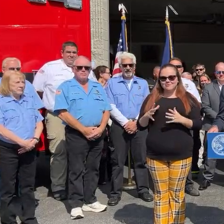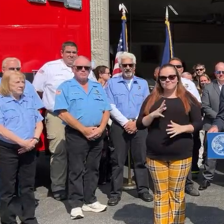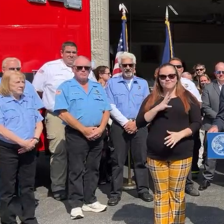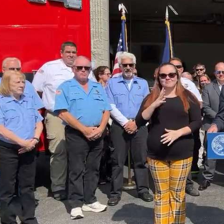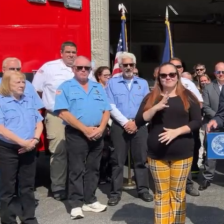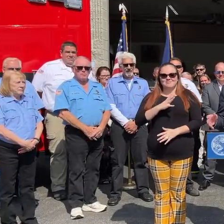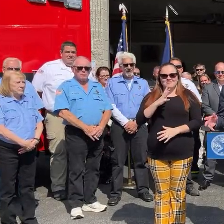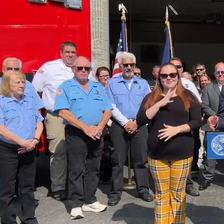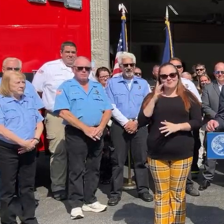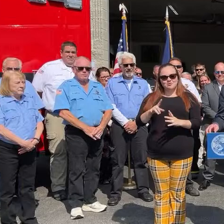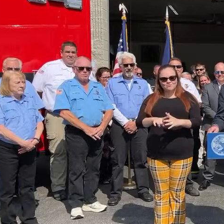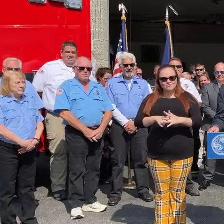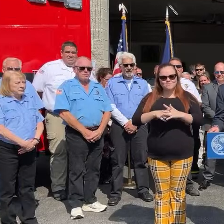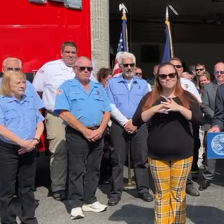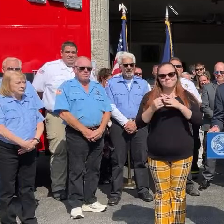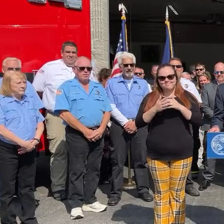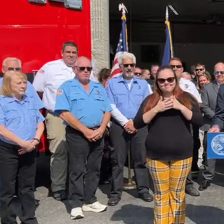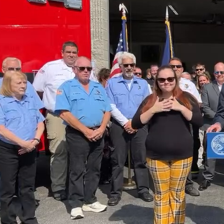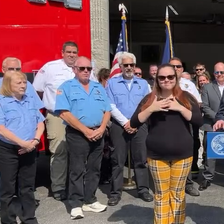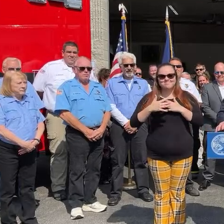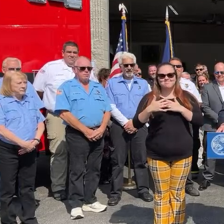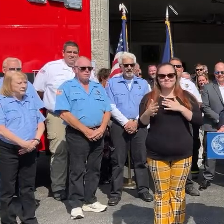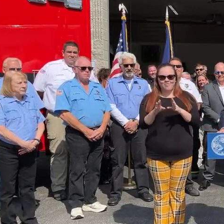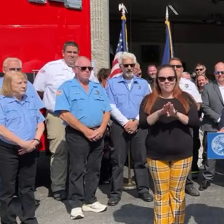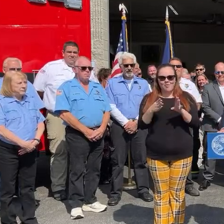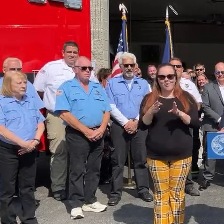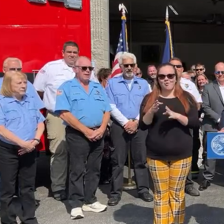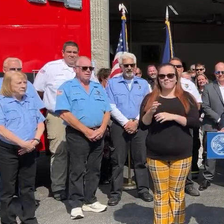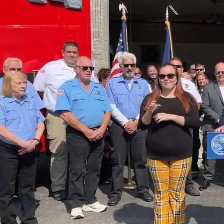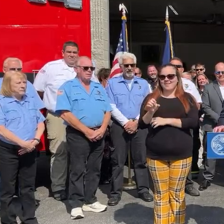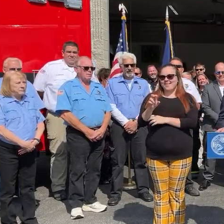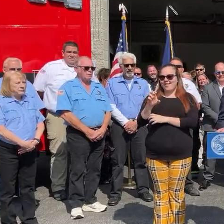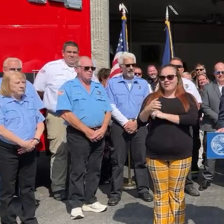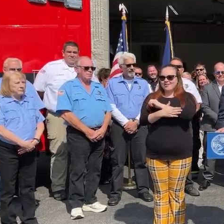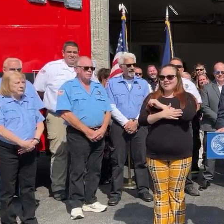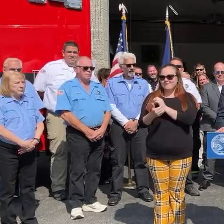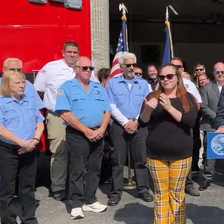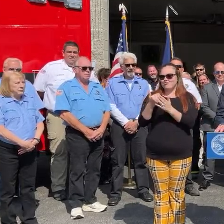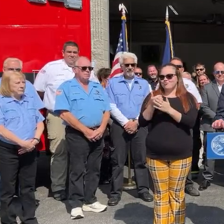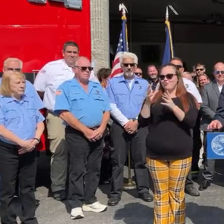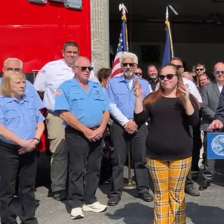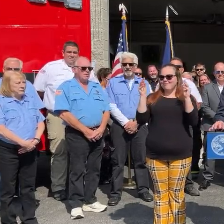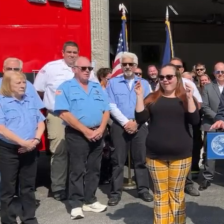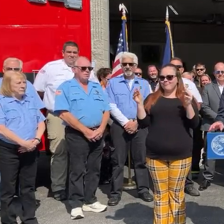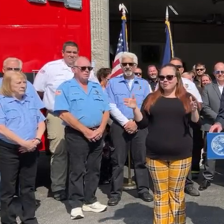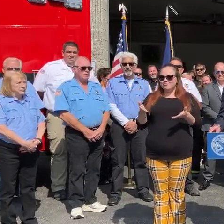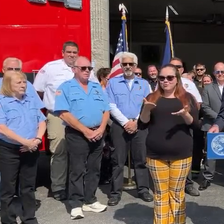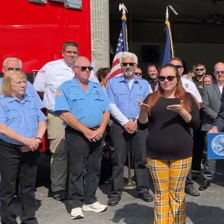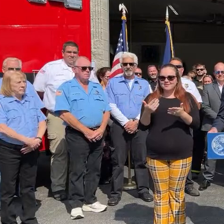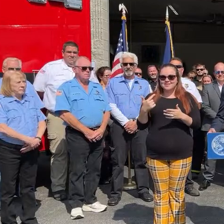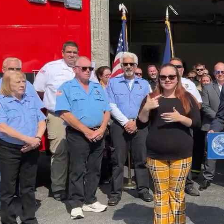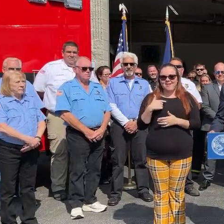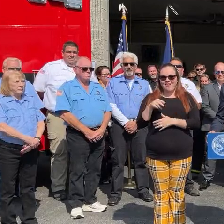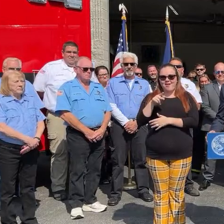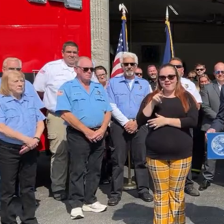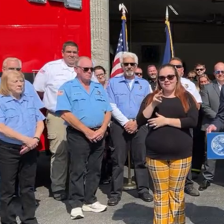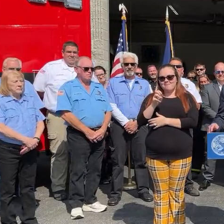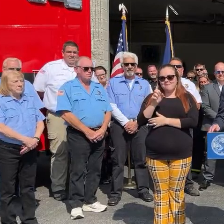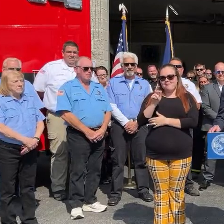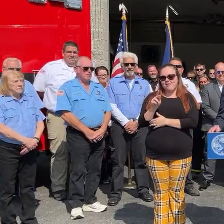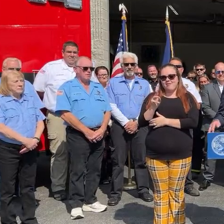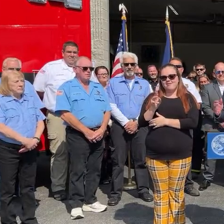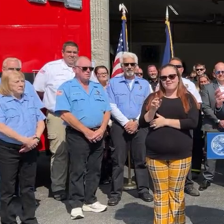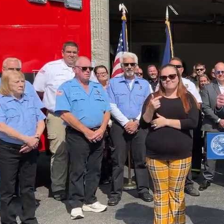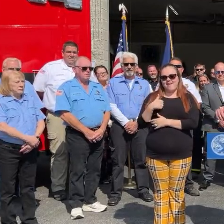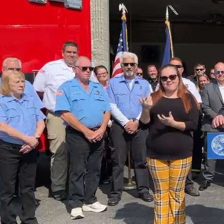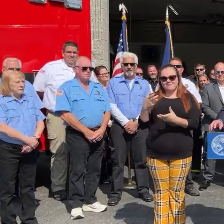officially kick off the opening of Erie County's new ambulance service. I'm County Executive Mark Polenkars, and I'm joined here